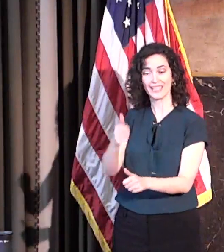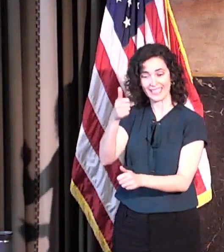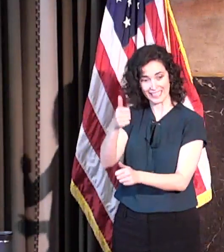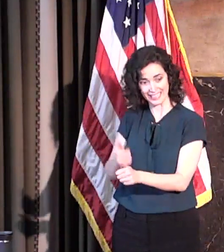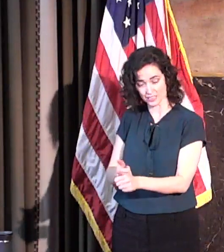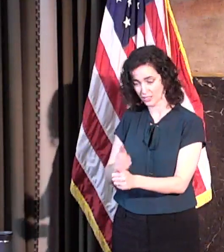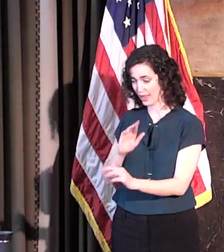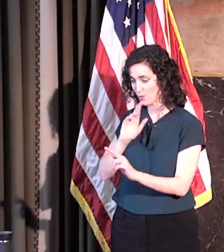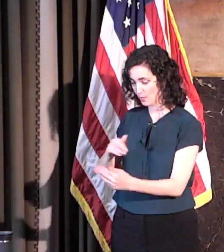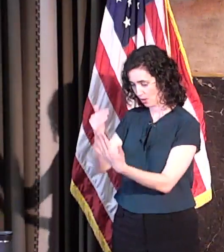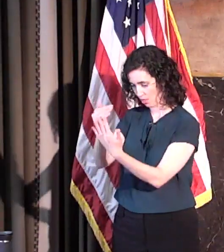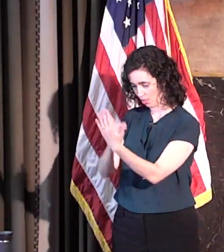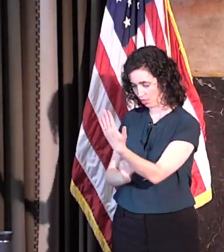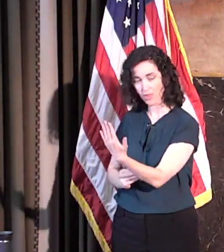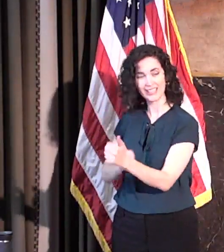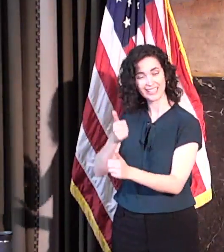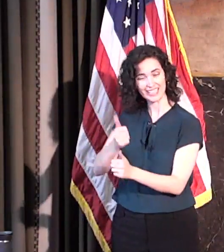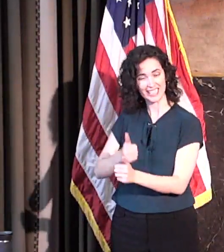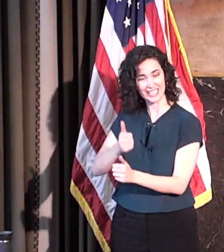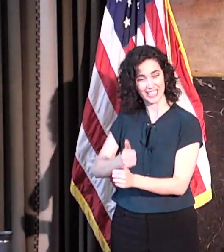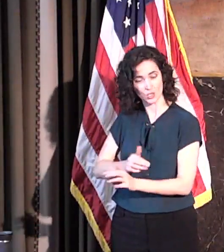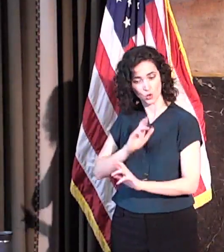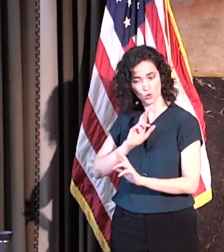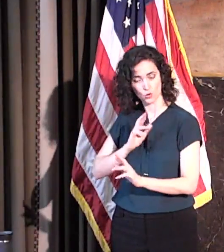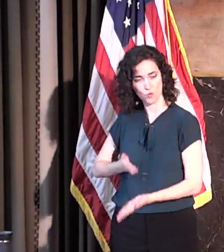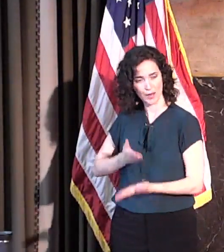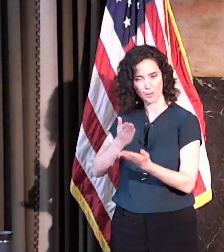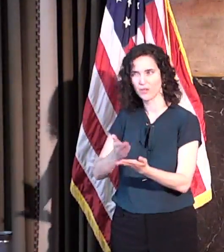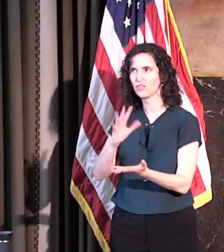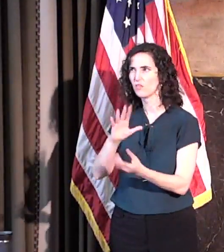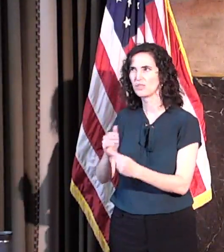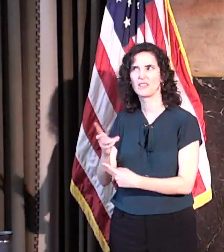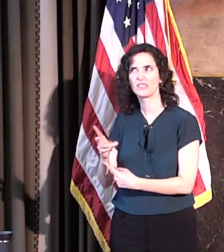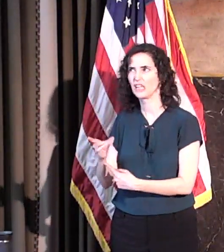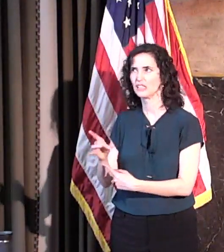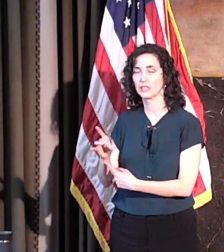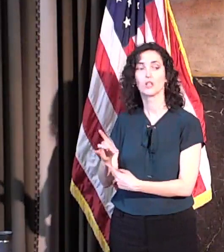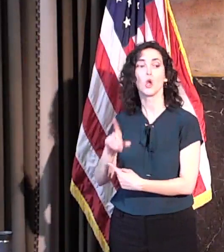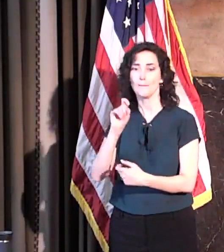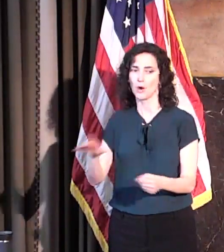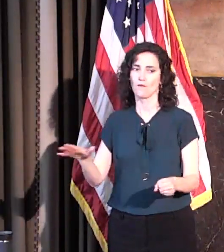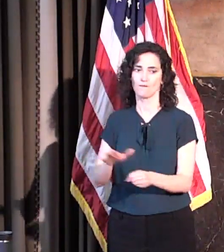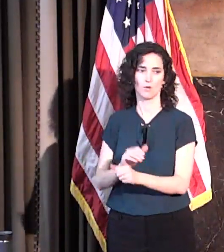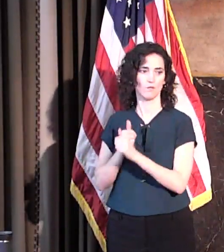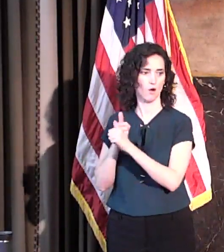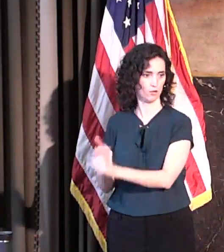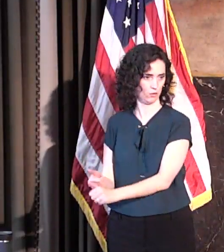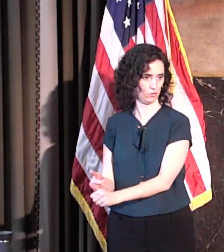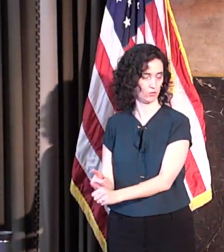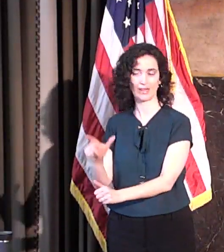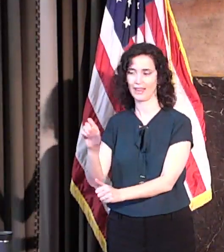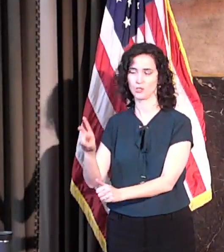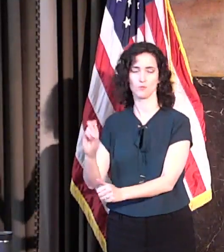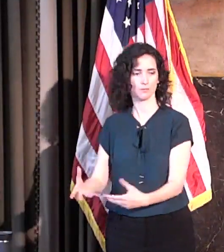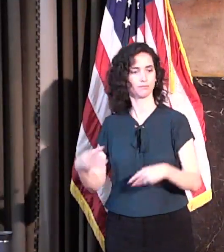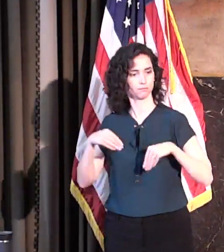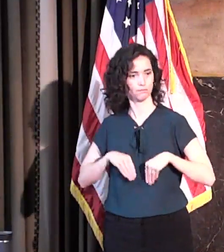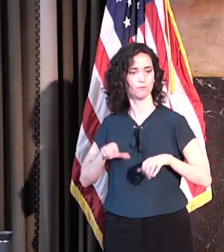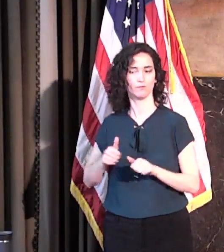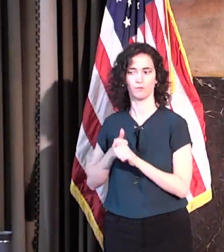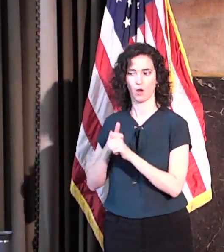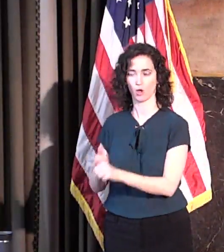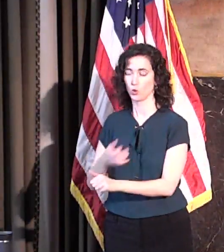recommendation Husch-Blackwell made, and I think it was 17 or 18 of them, be fully embraced and implemented by LSU just as soon as